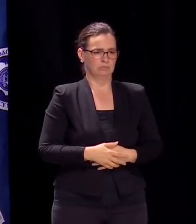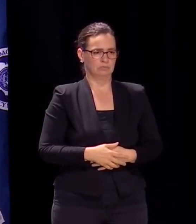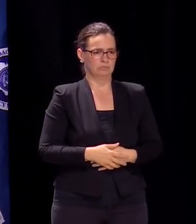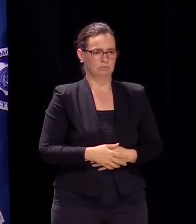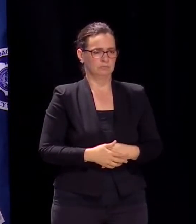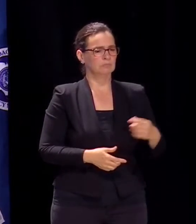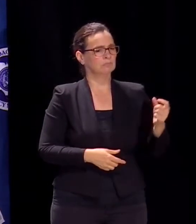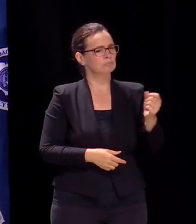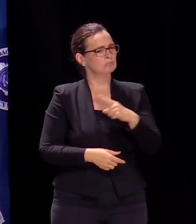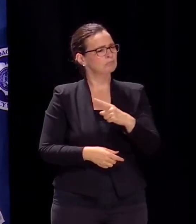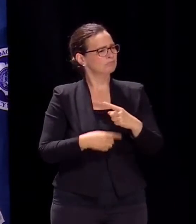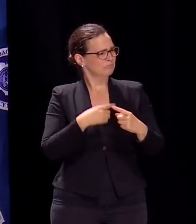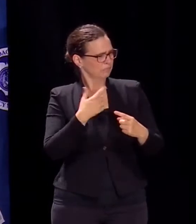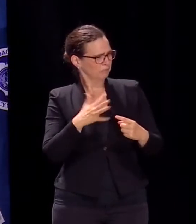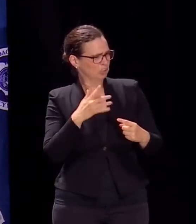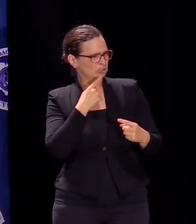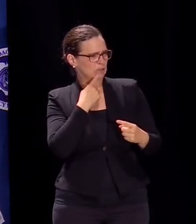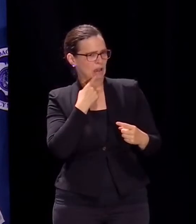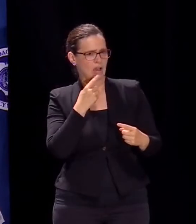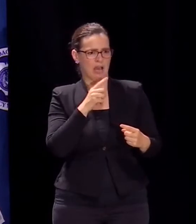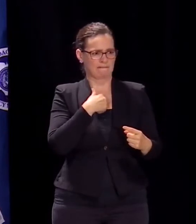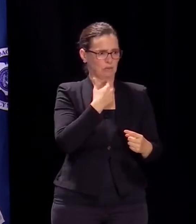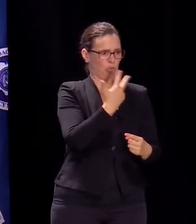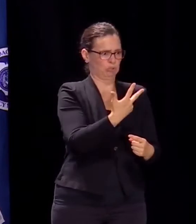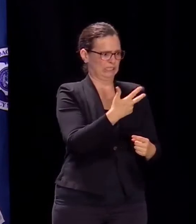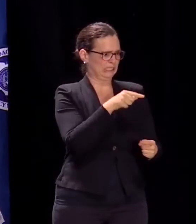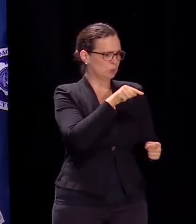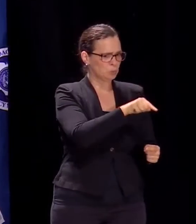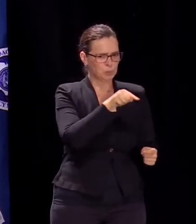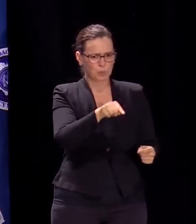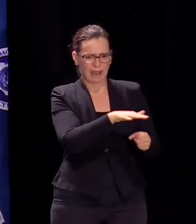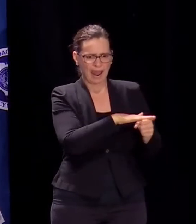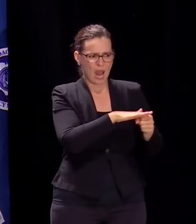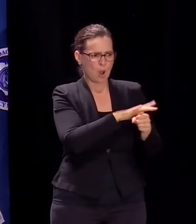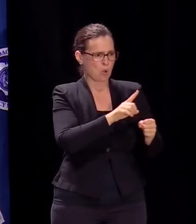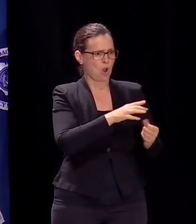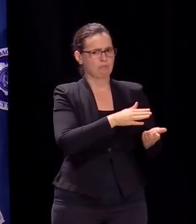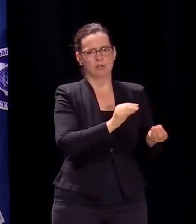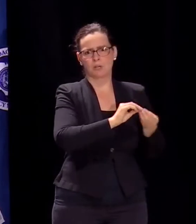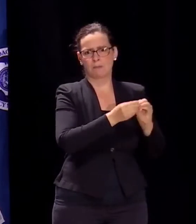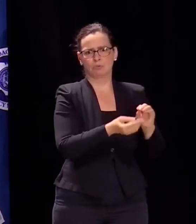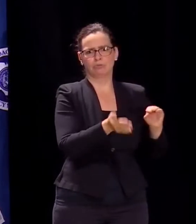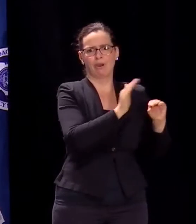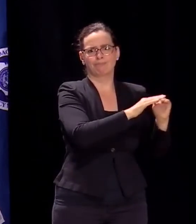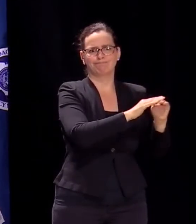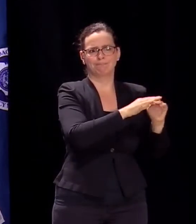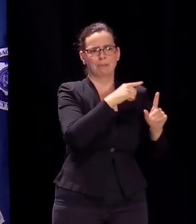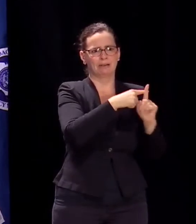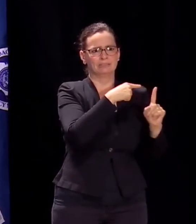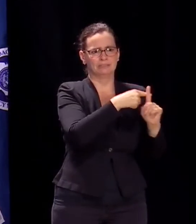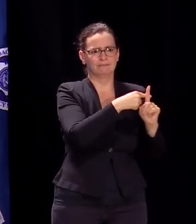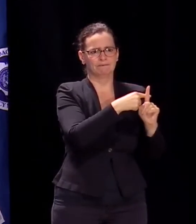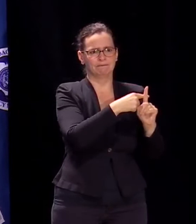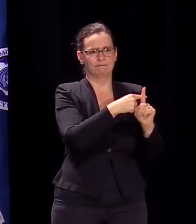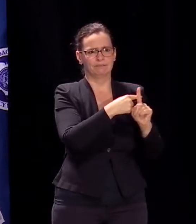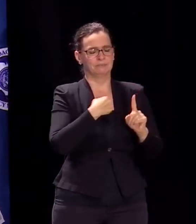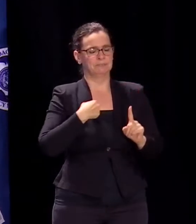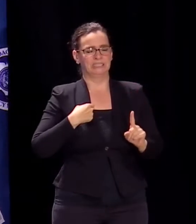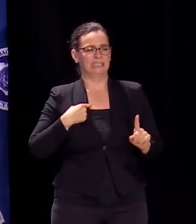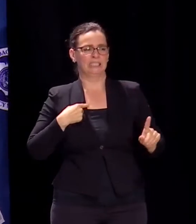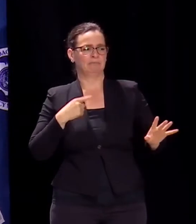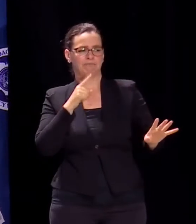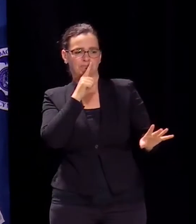days. Do you have more details on what those three spots are? Yeah, I'm not going to go through the names yet. I'll share the names when we're comfortable